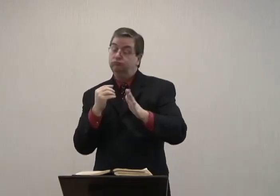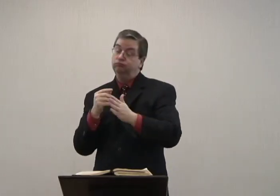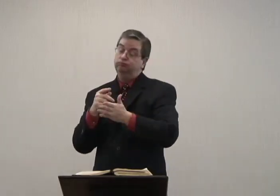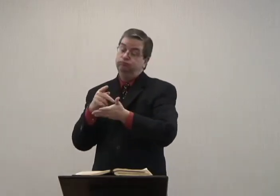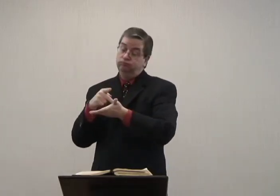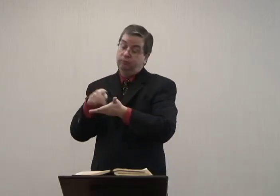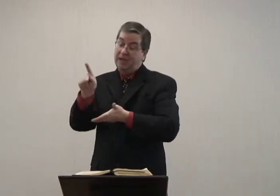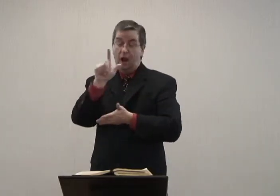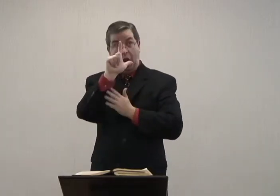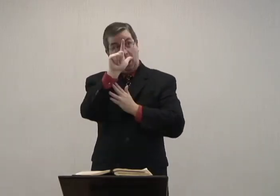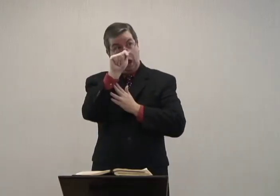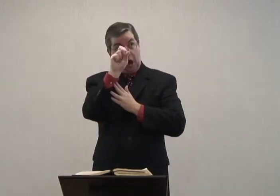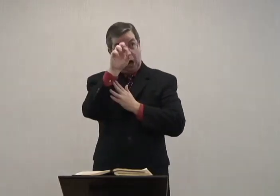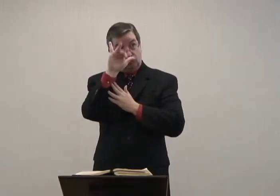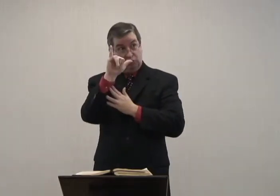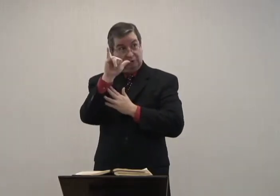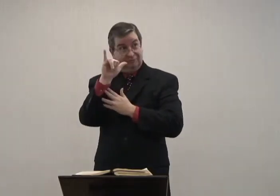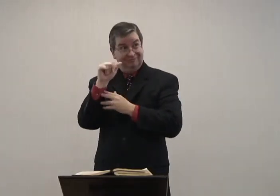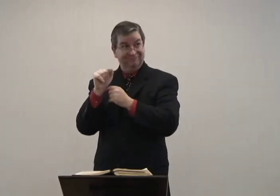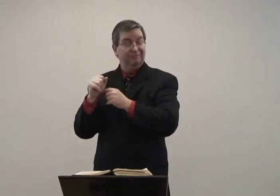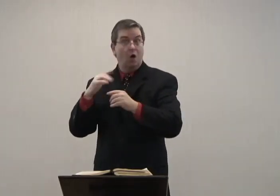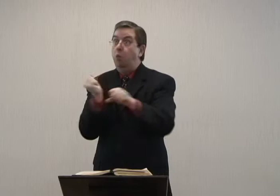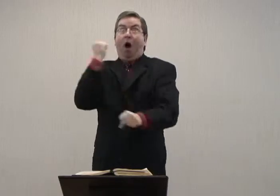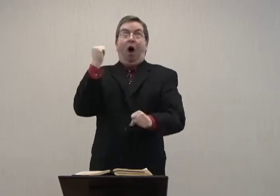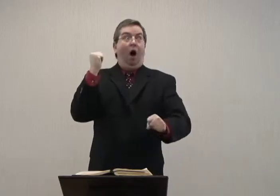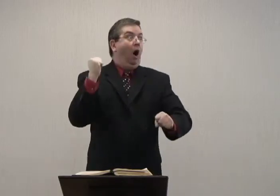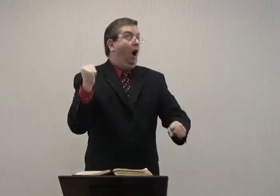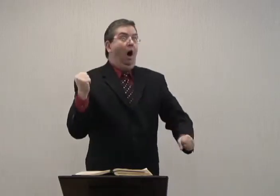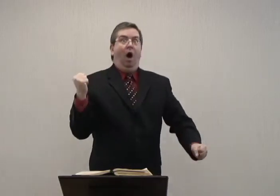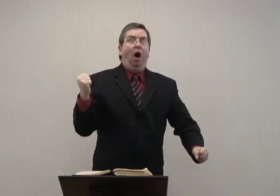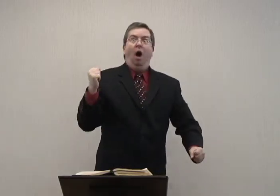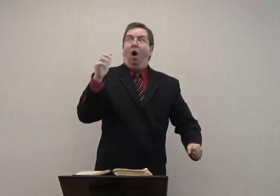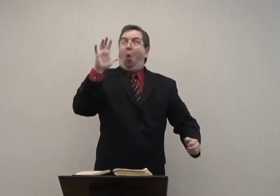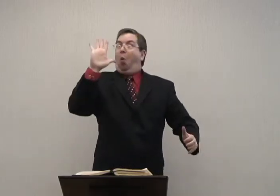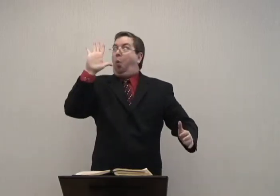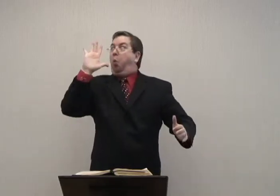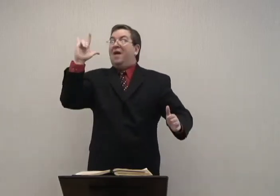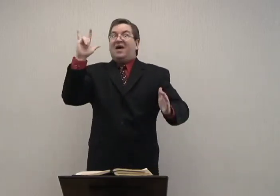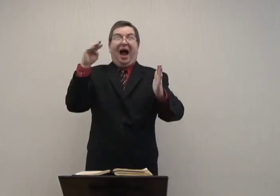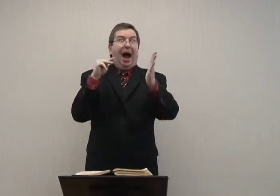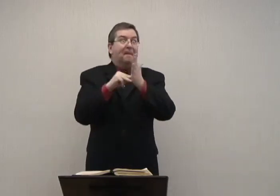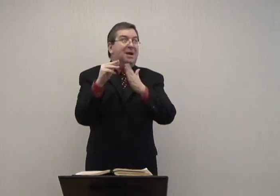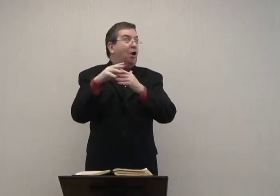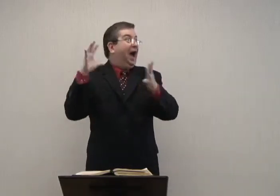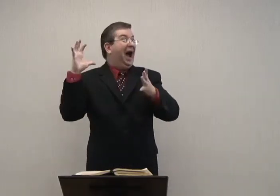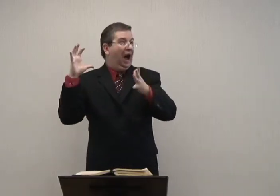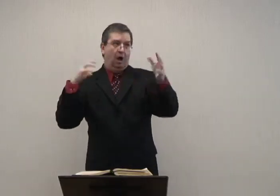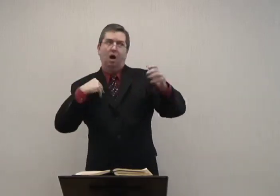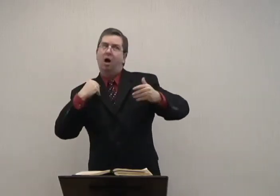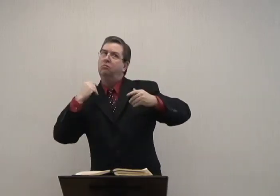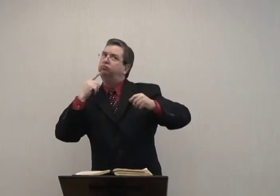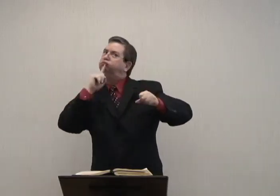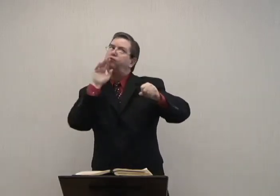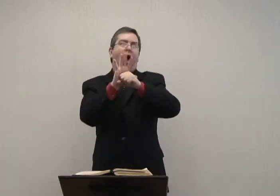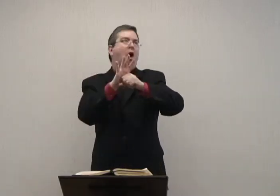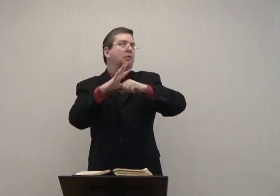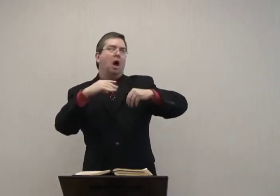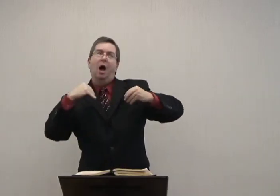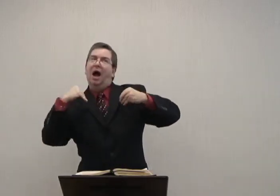if I pay lottery and I won $25 million. Promise